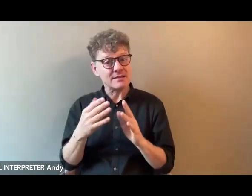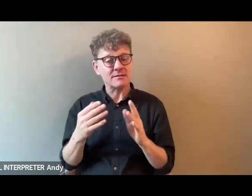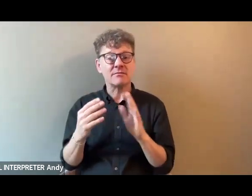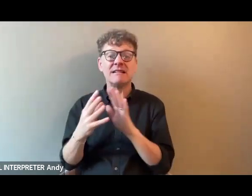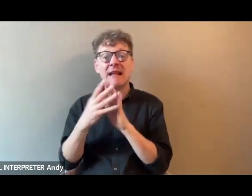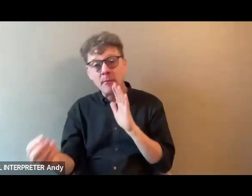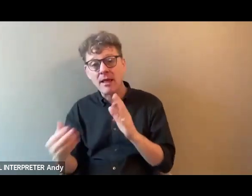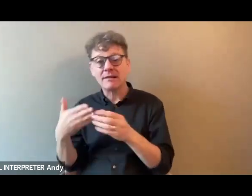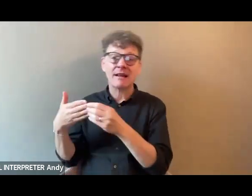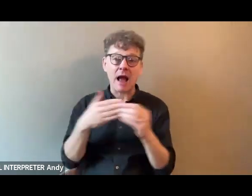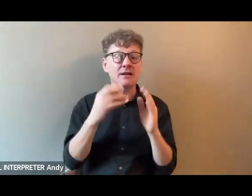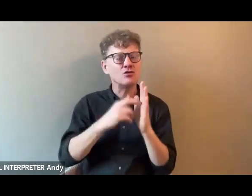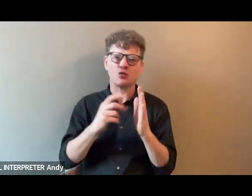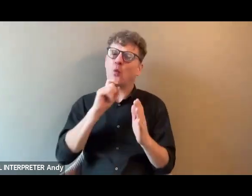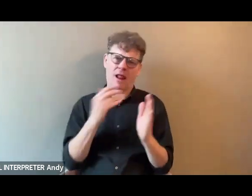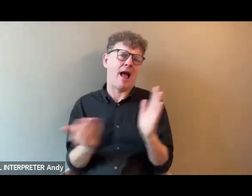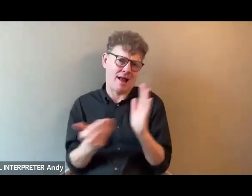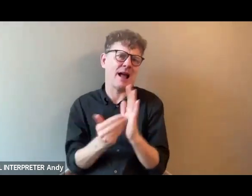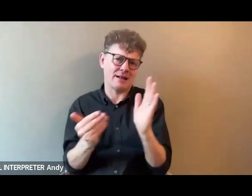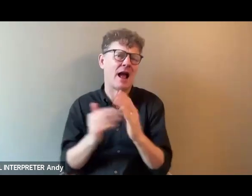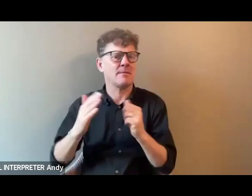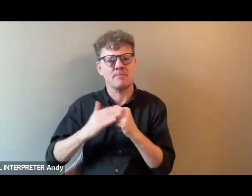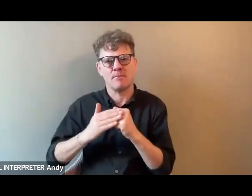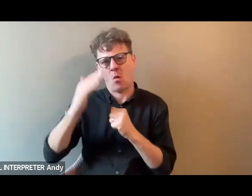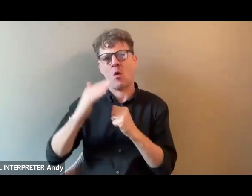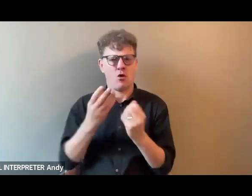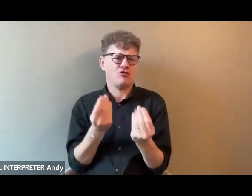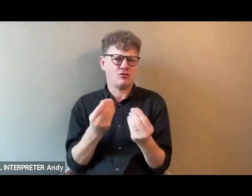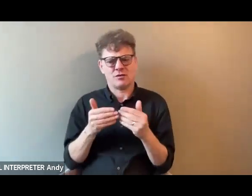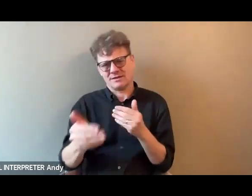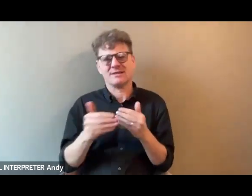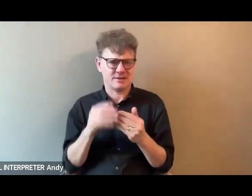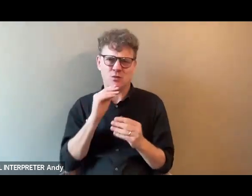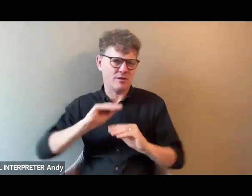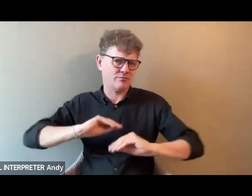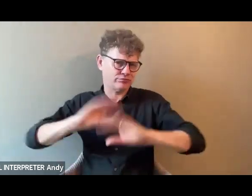guidance notes. And we'll have more resources being uploaded there very shortly.